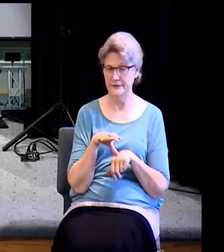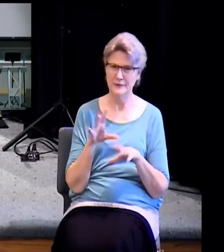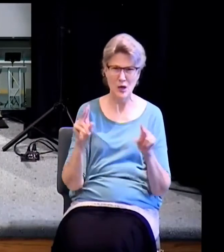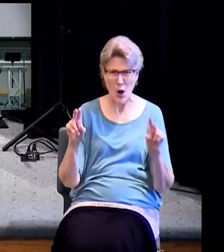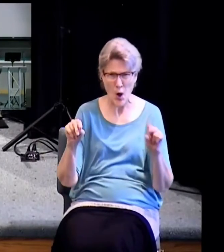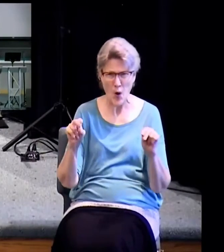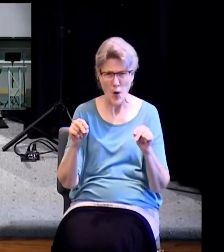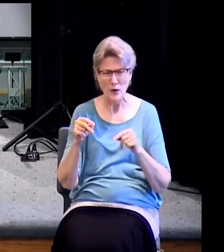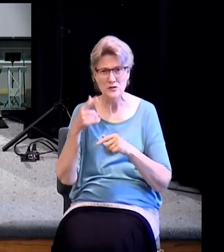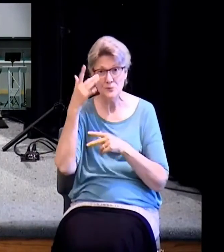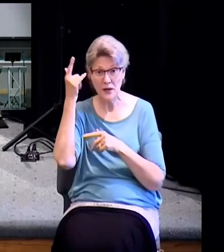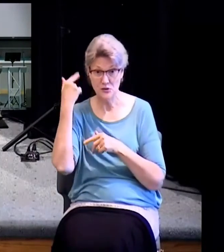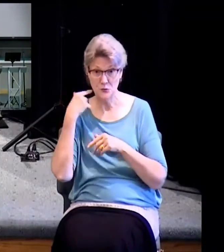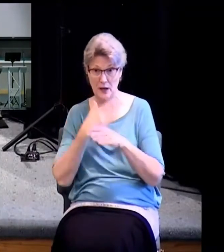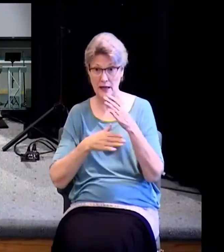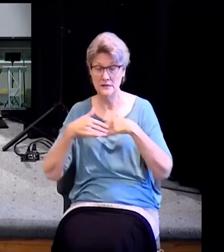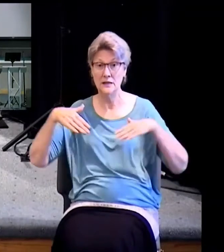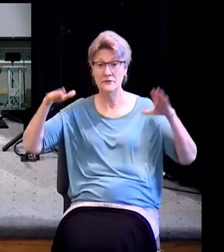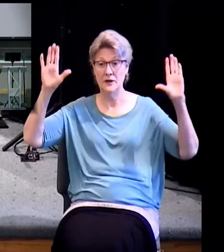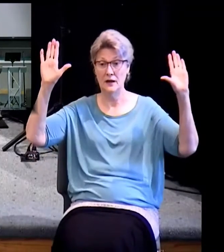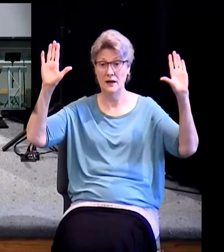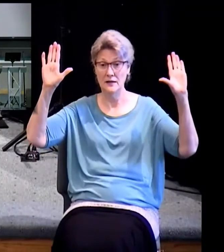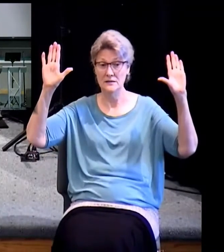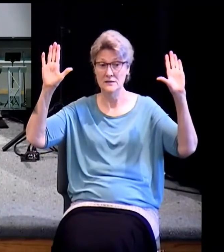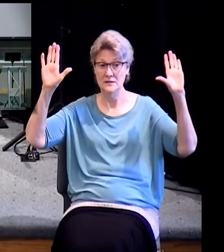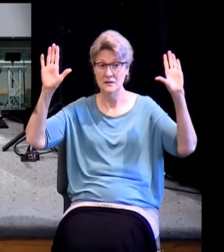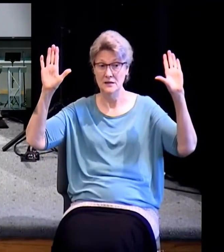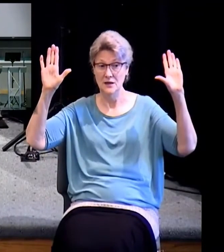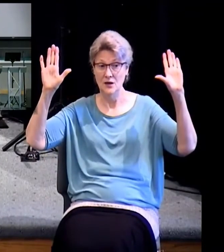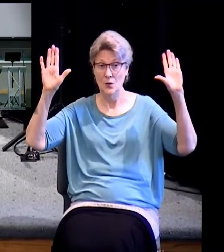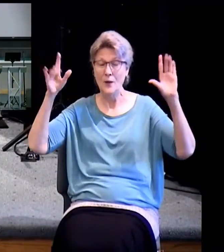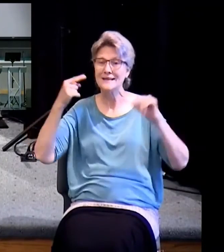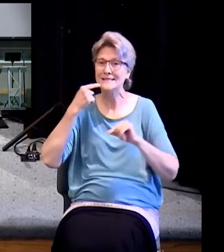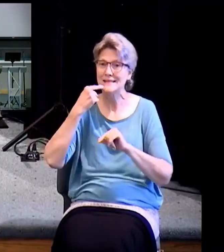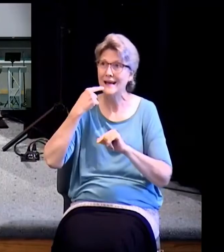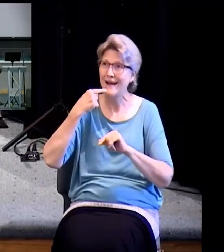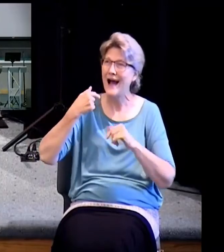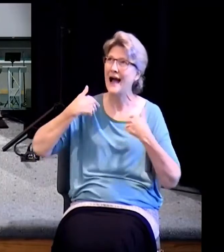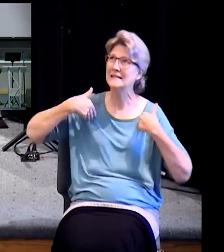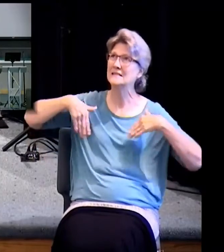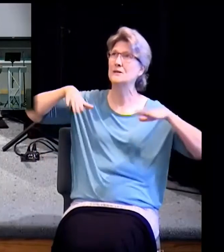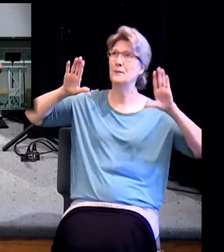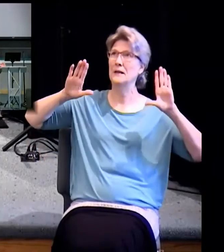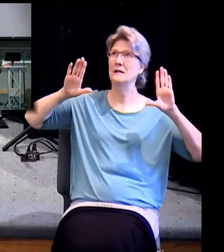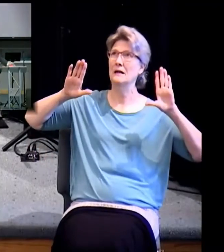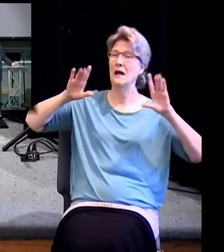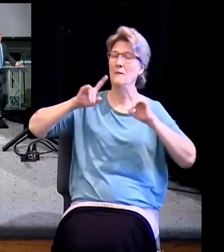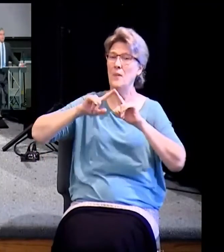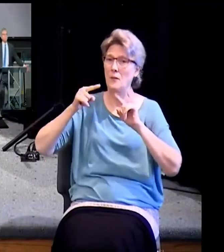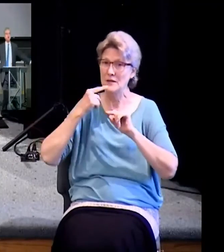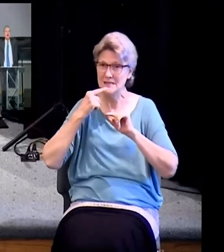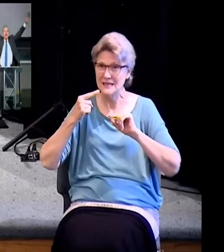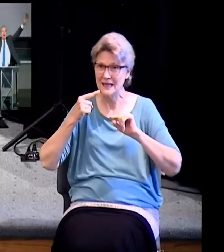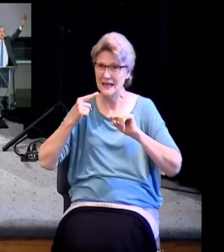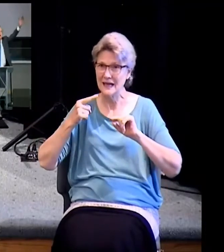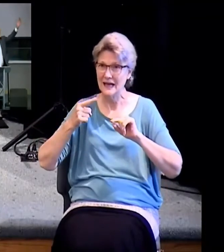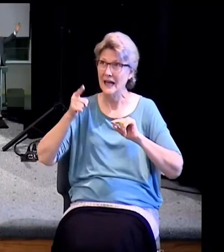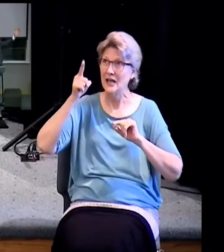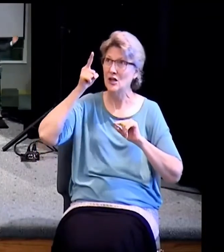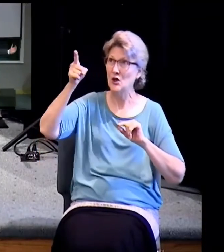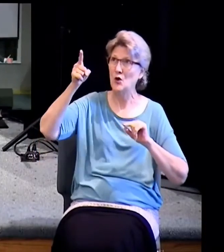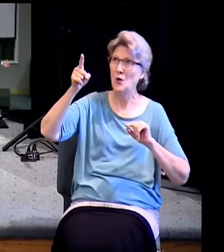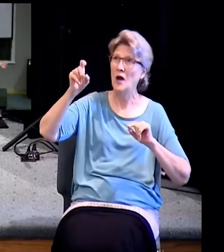No, it's because when we lift our hands to him, we are saying, I submit to you. But we are saying,